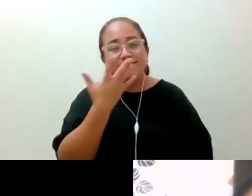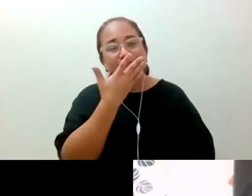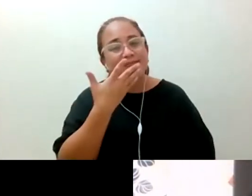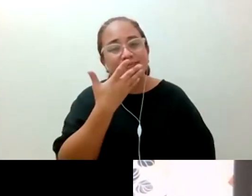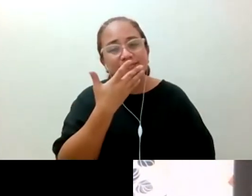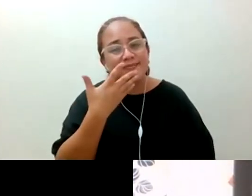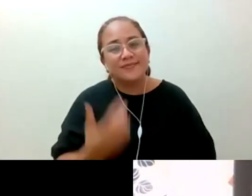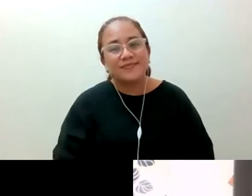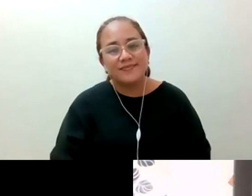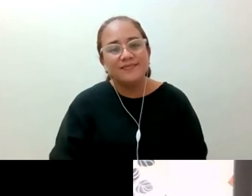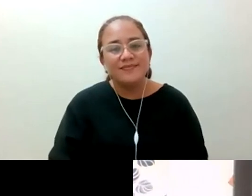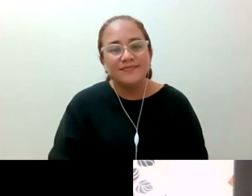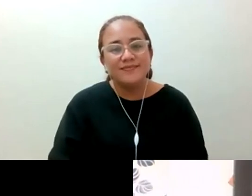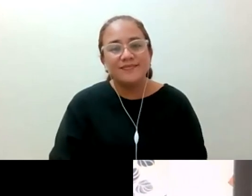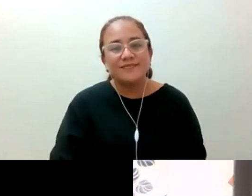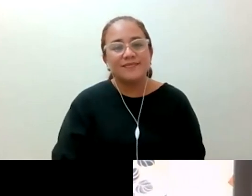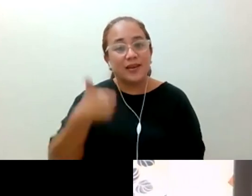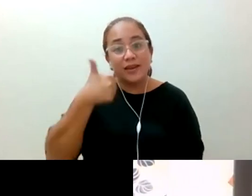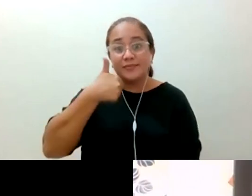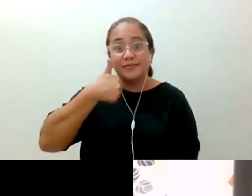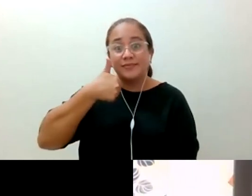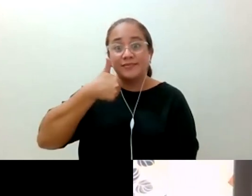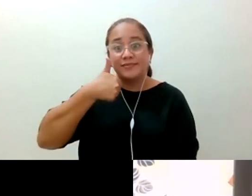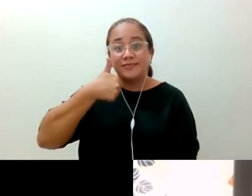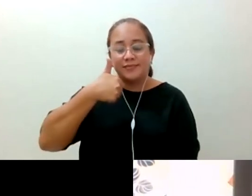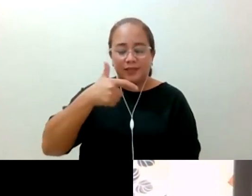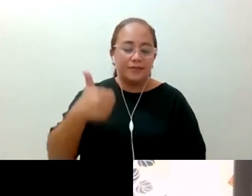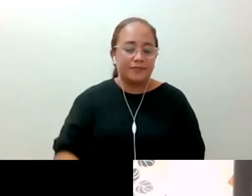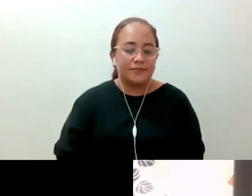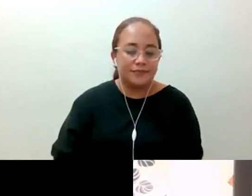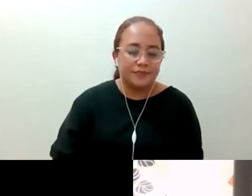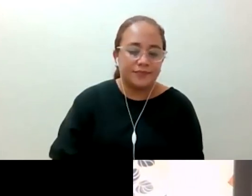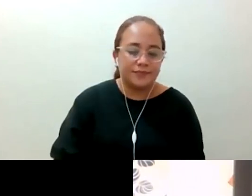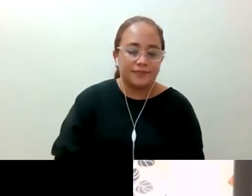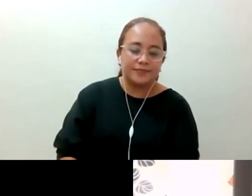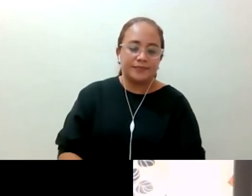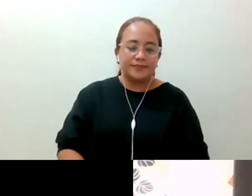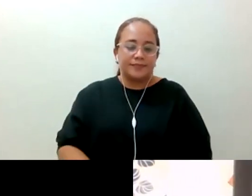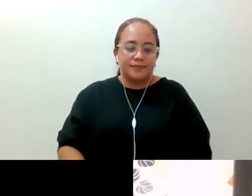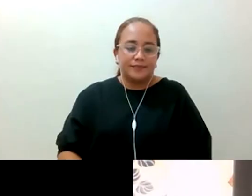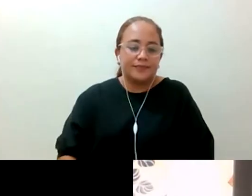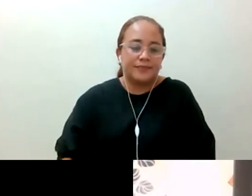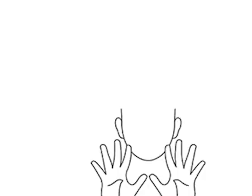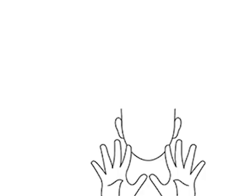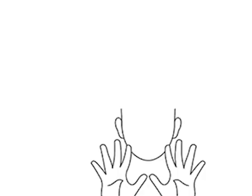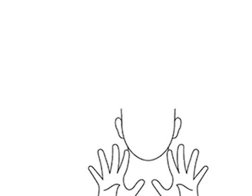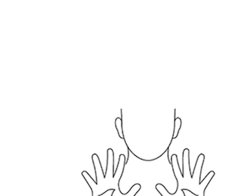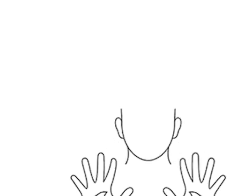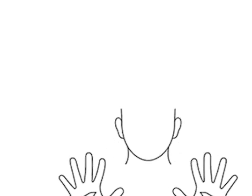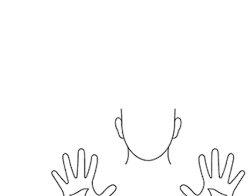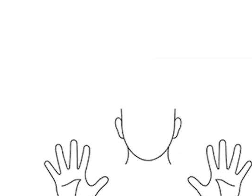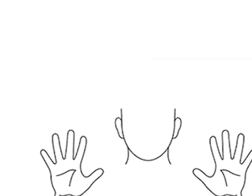No problem, sir. Okay. Okay. Not a